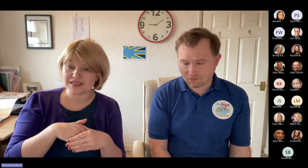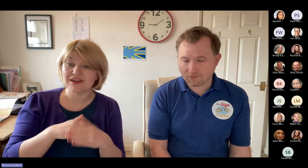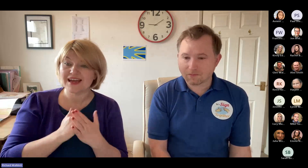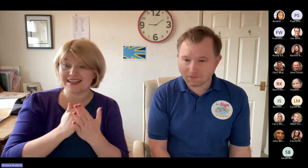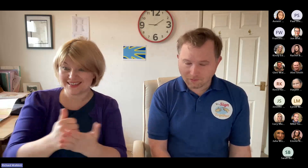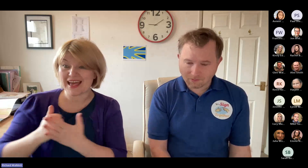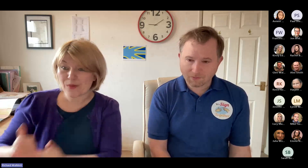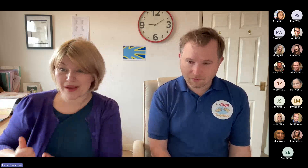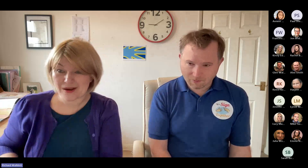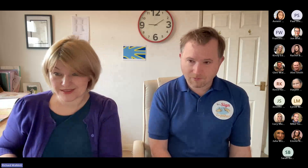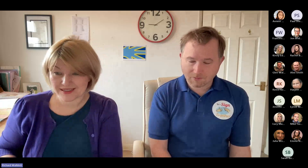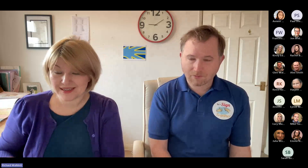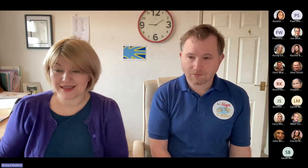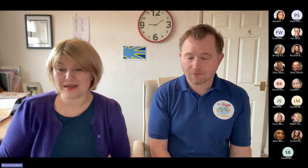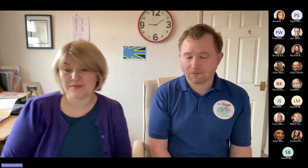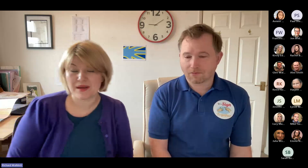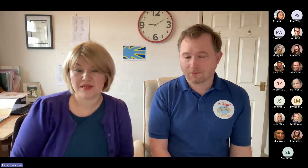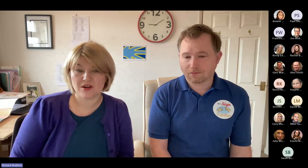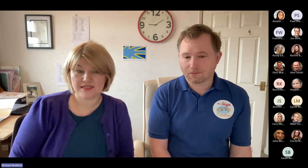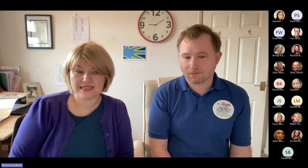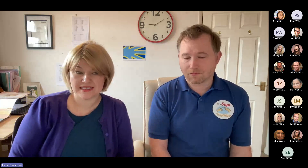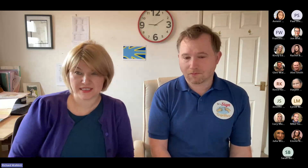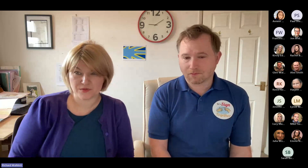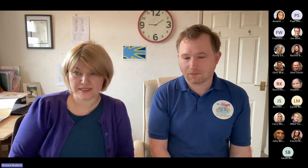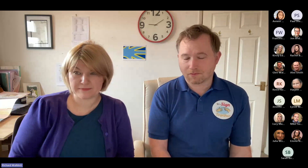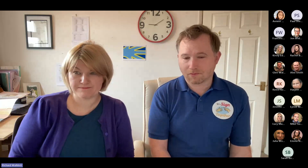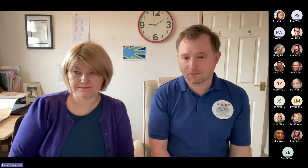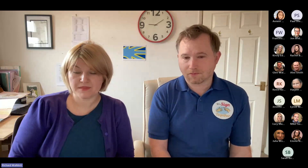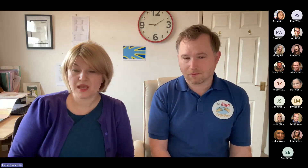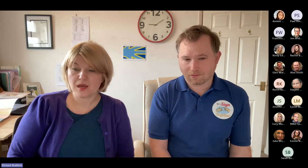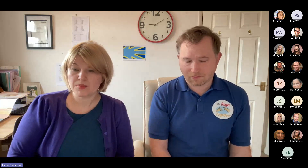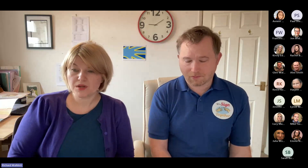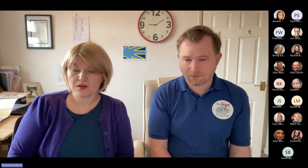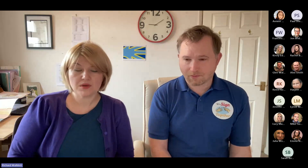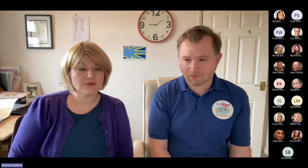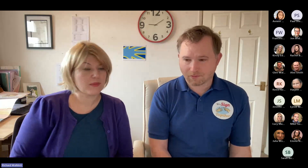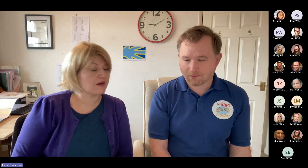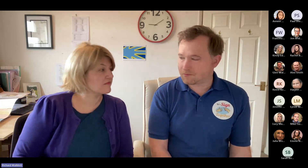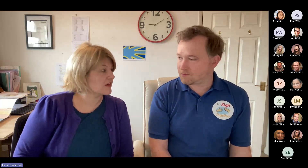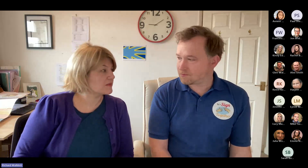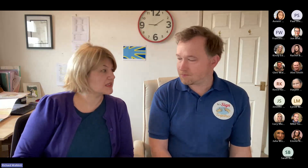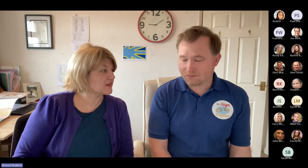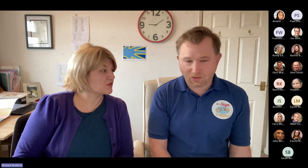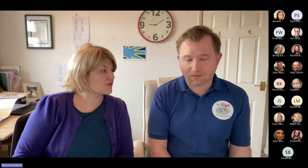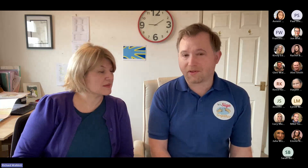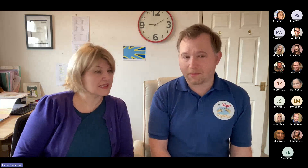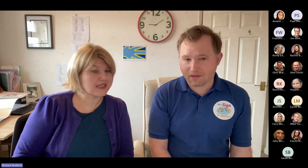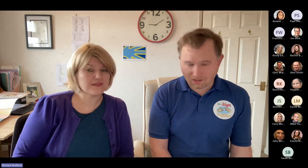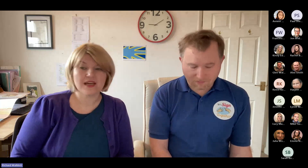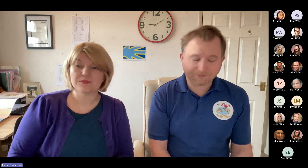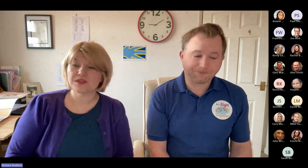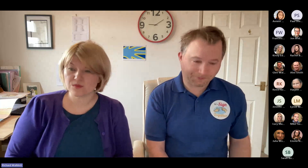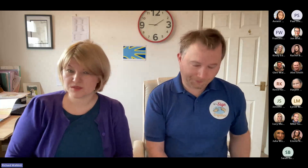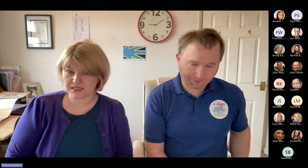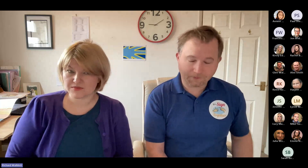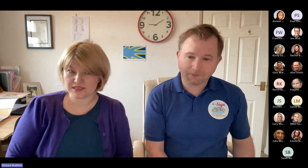inclusive and to help out and be kind in that situation. But we have about 5 minutes left, or a few minutes left, and we don't want to leave you